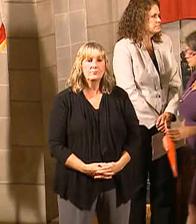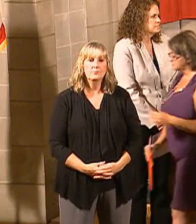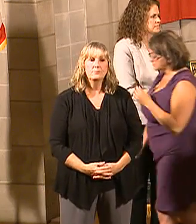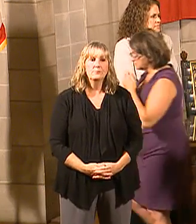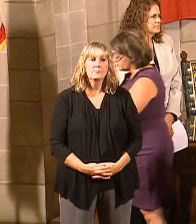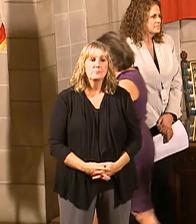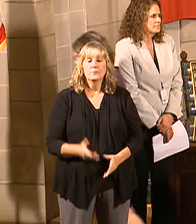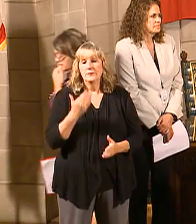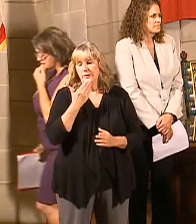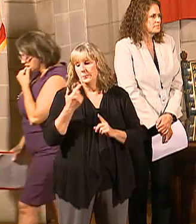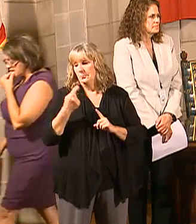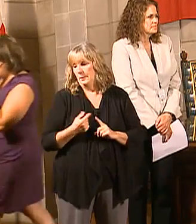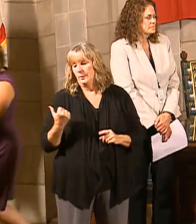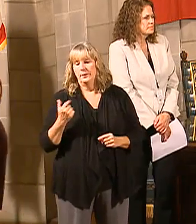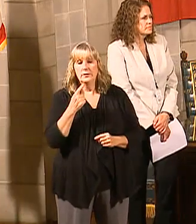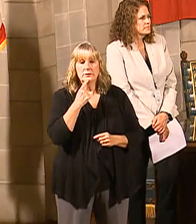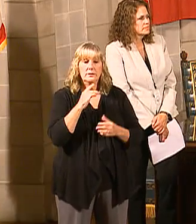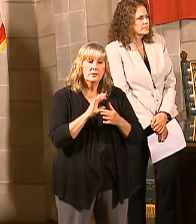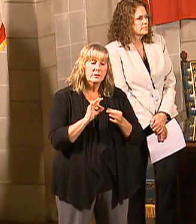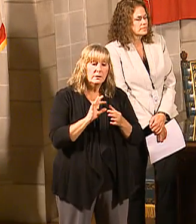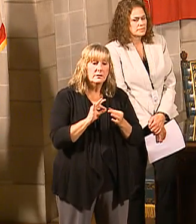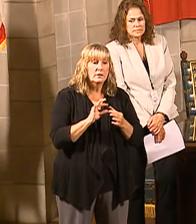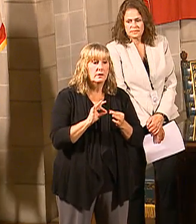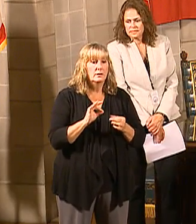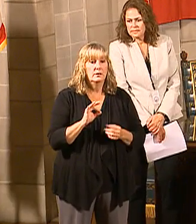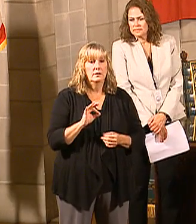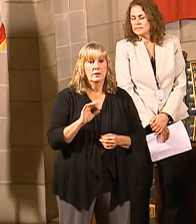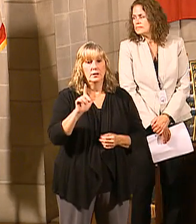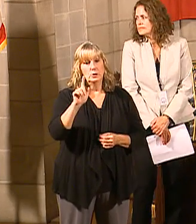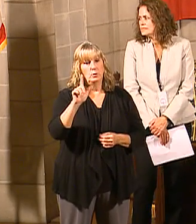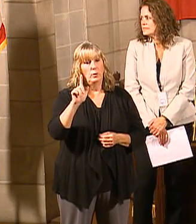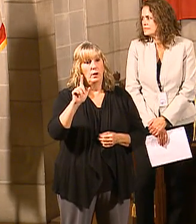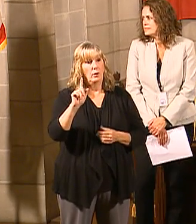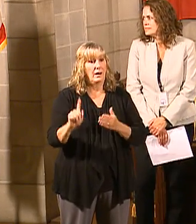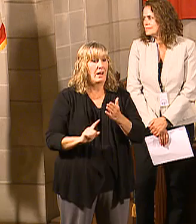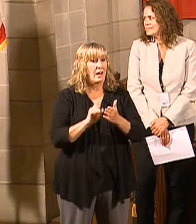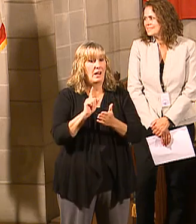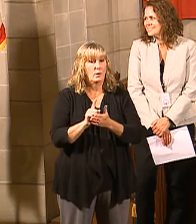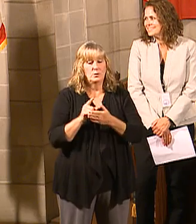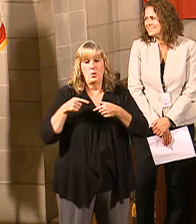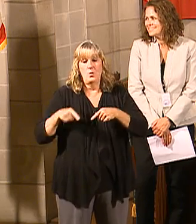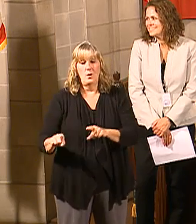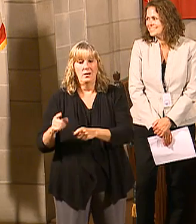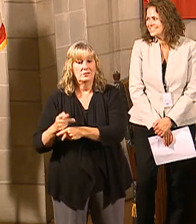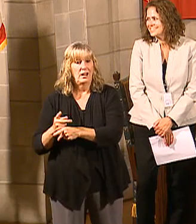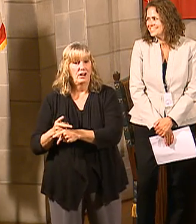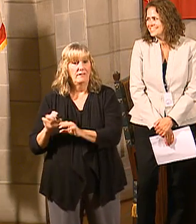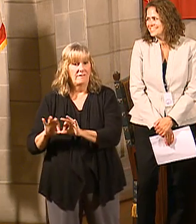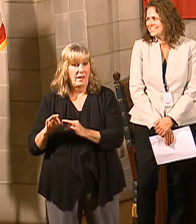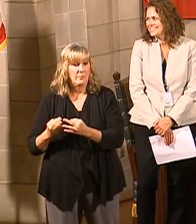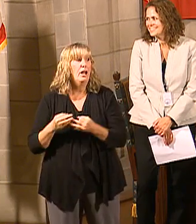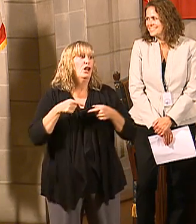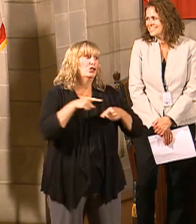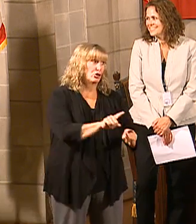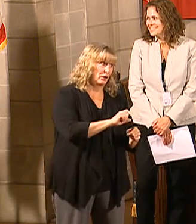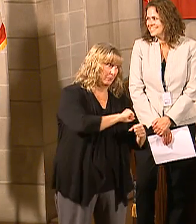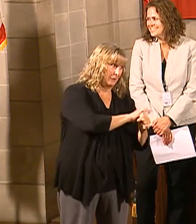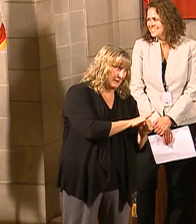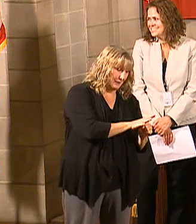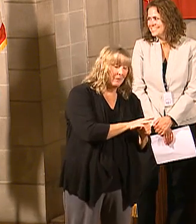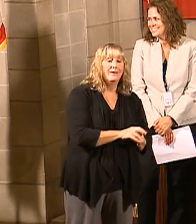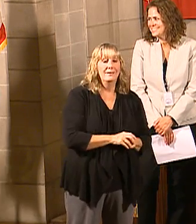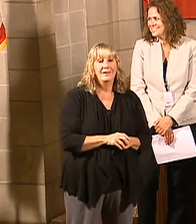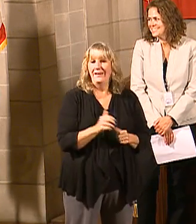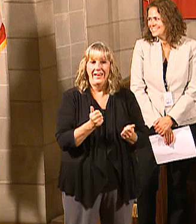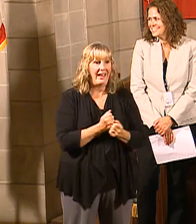Yeah, I think that's a good point, April, when you're talking about 21 hours while taking care of a family, that is driven. During the pandemic,